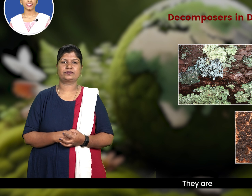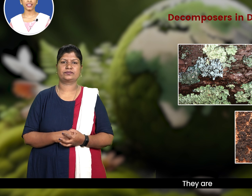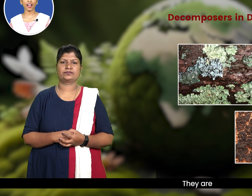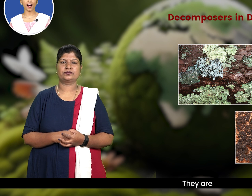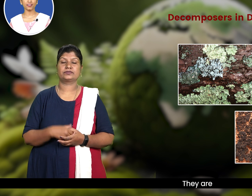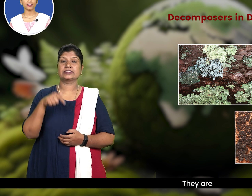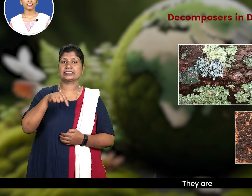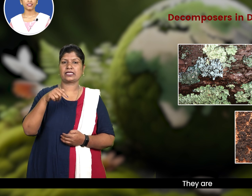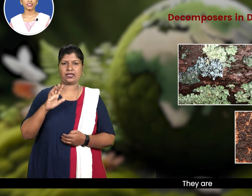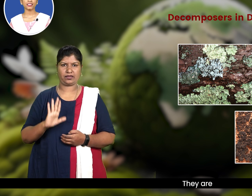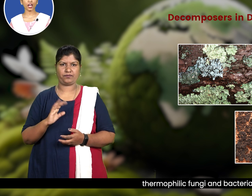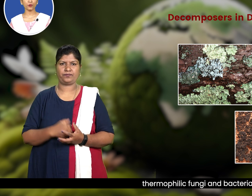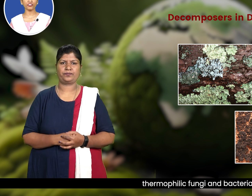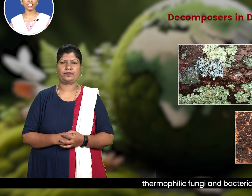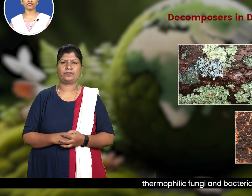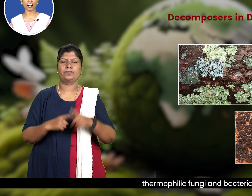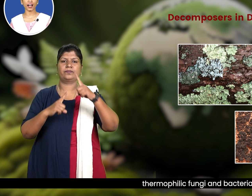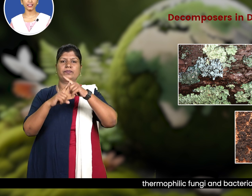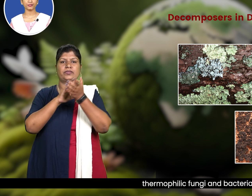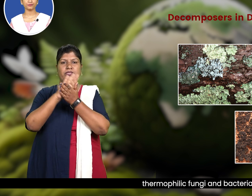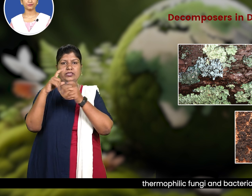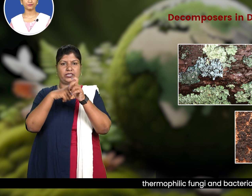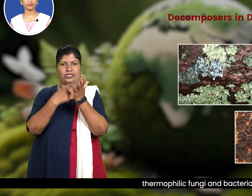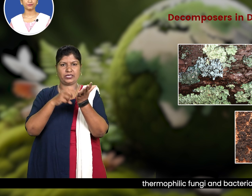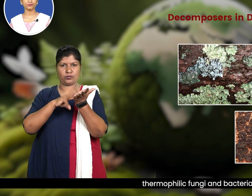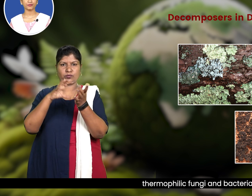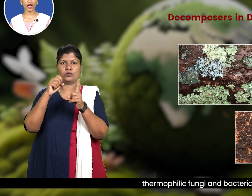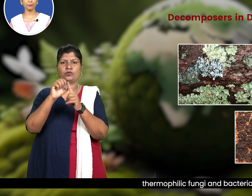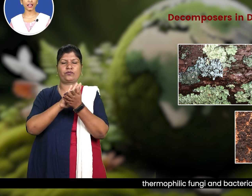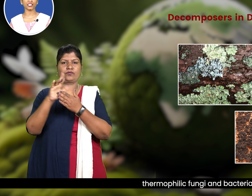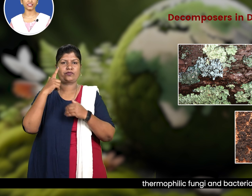They are thermophilic fungi and bacteria.